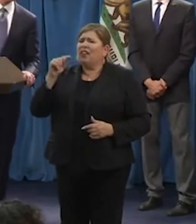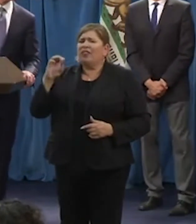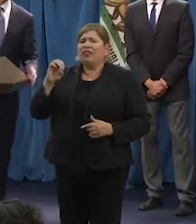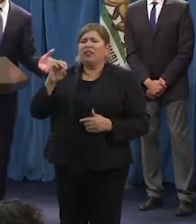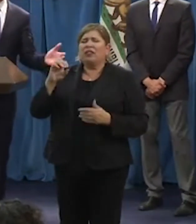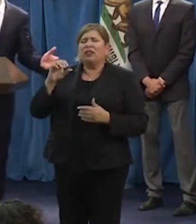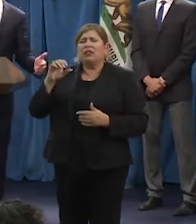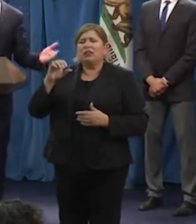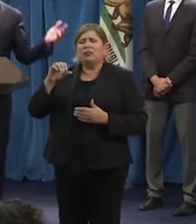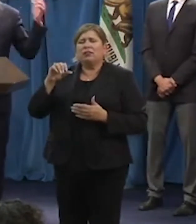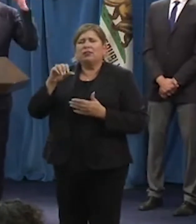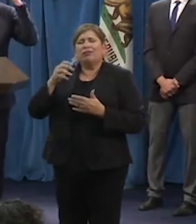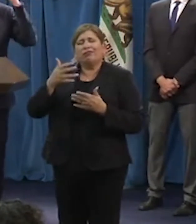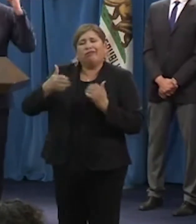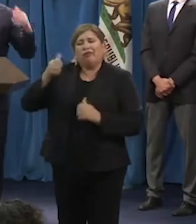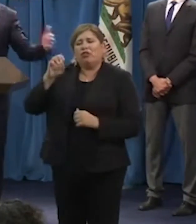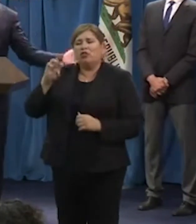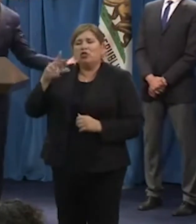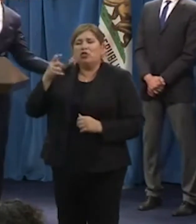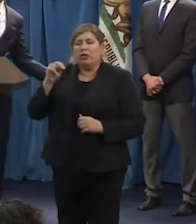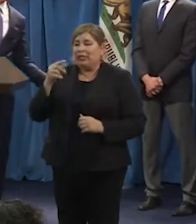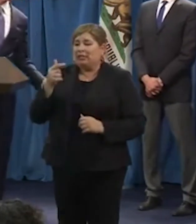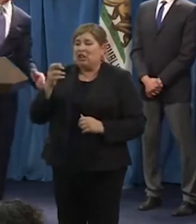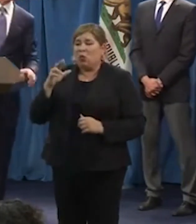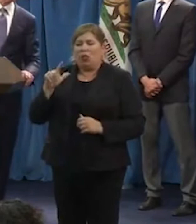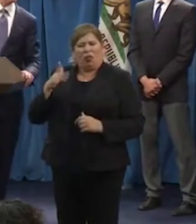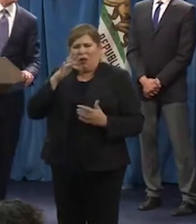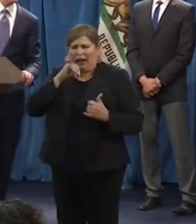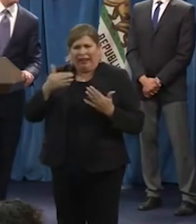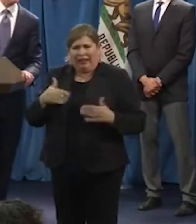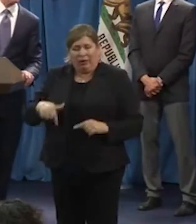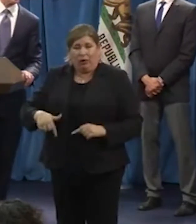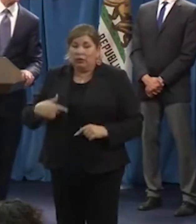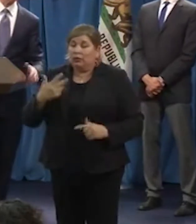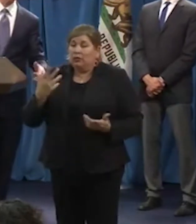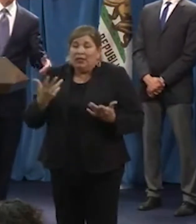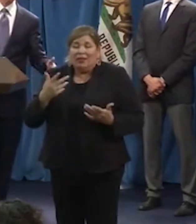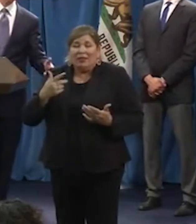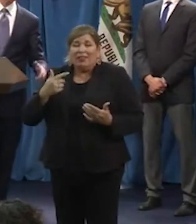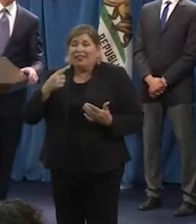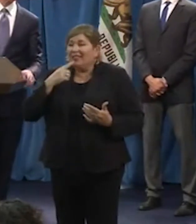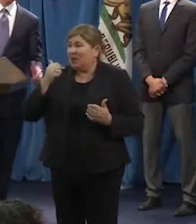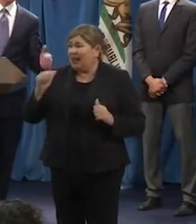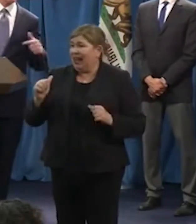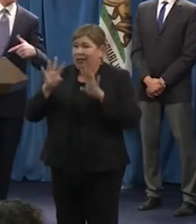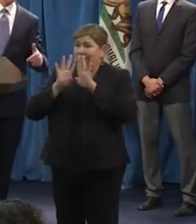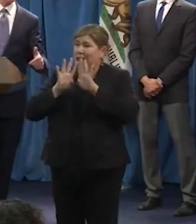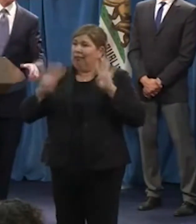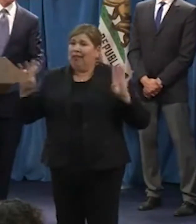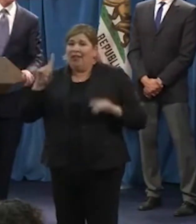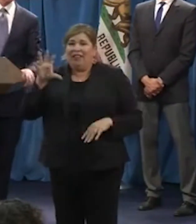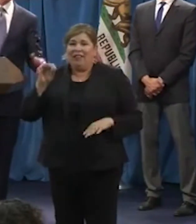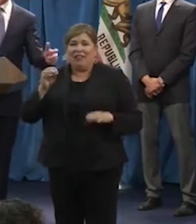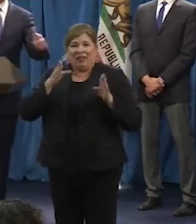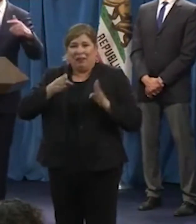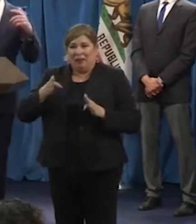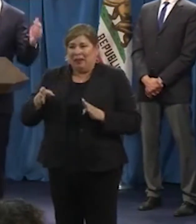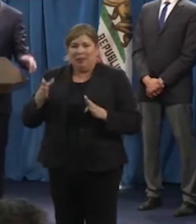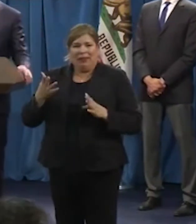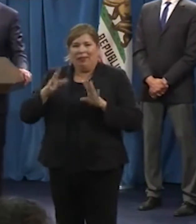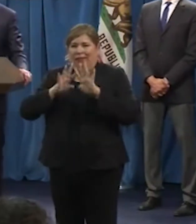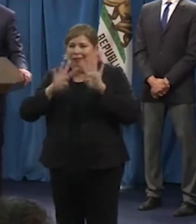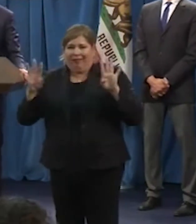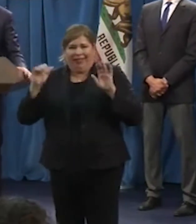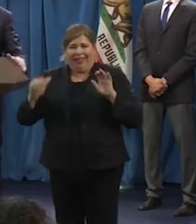constant contact. We could have about 150 people here, and that wouldn't even do justice to the number of people that are